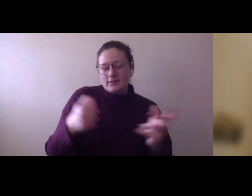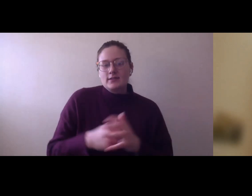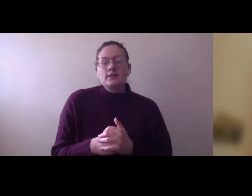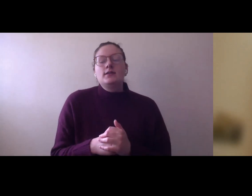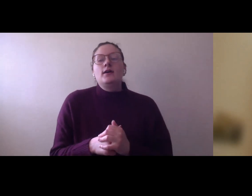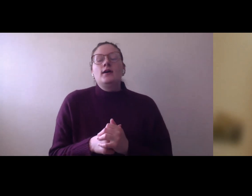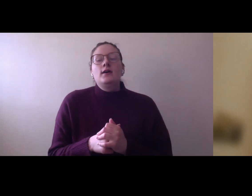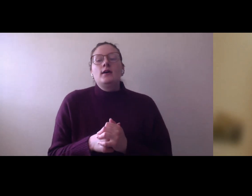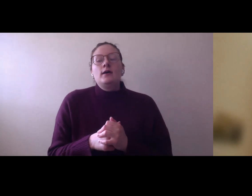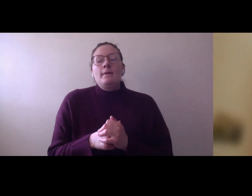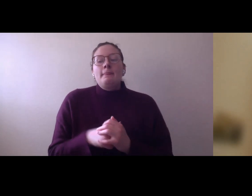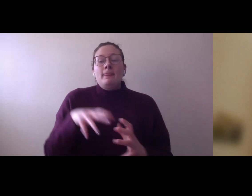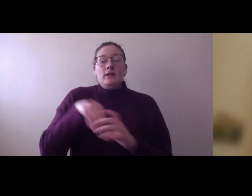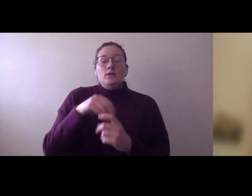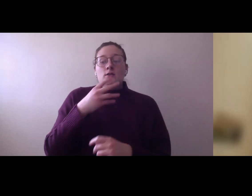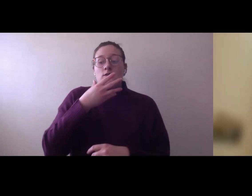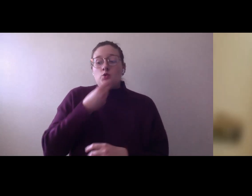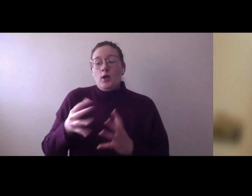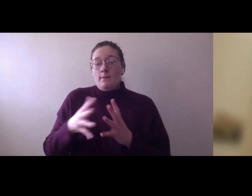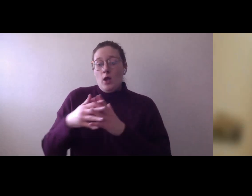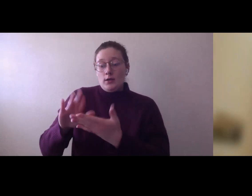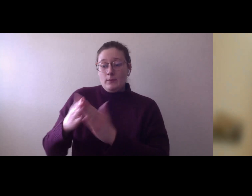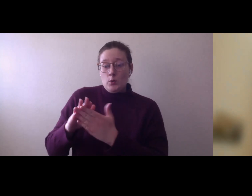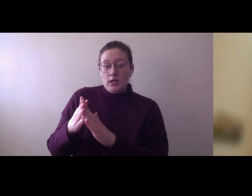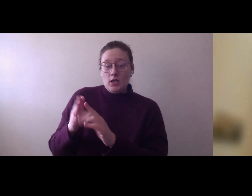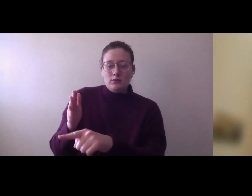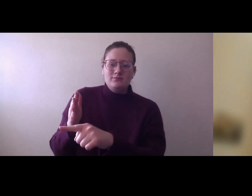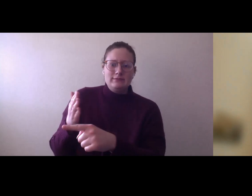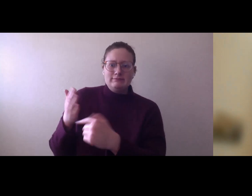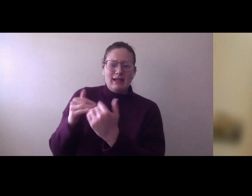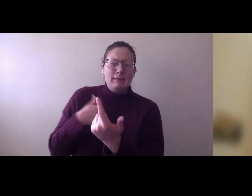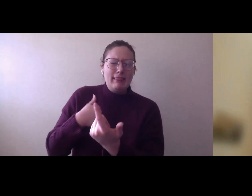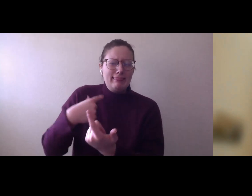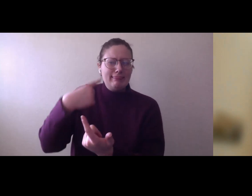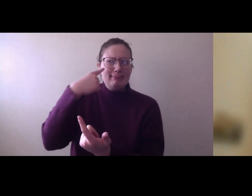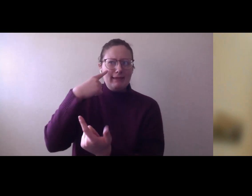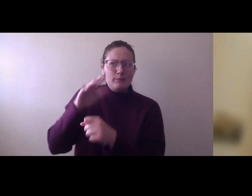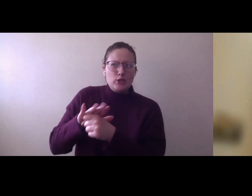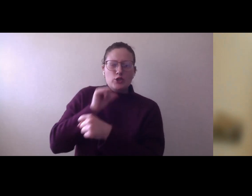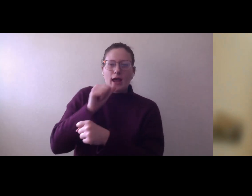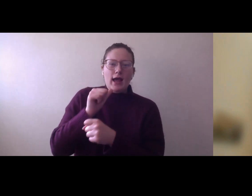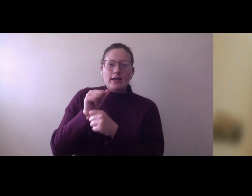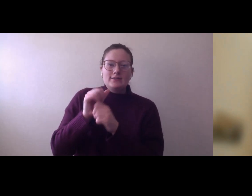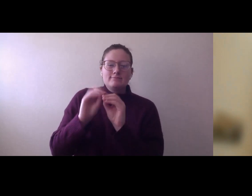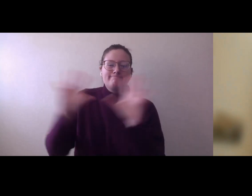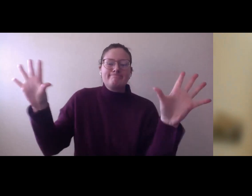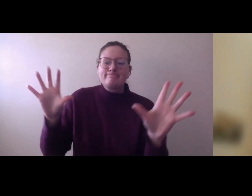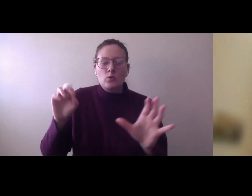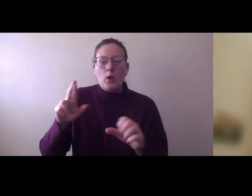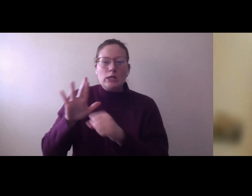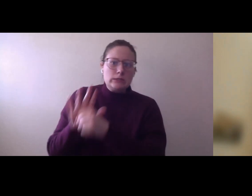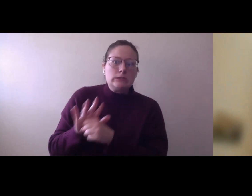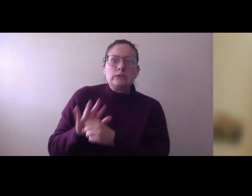Within a Jewish American community, at least I think the pressure is probably not as pronounced as one faced